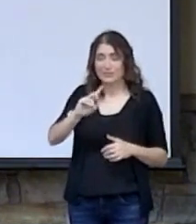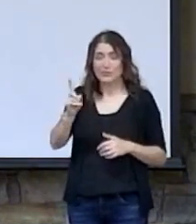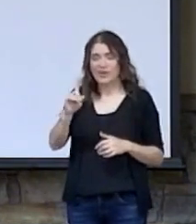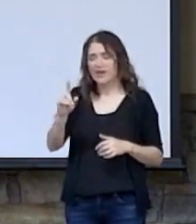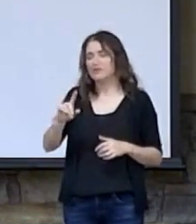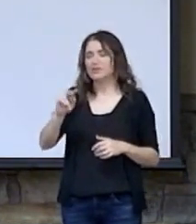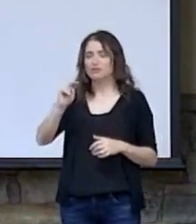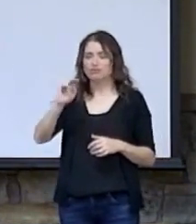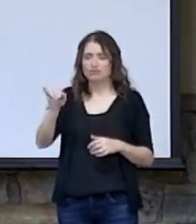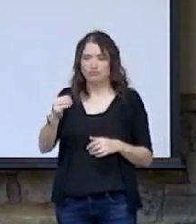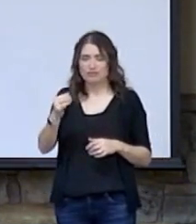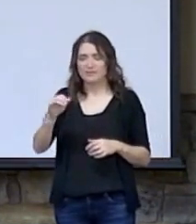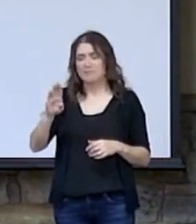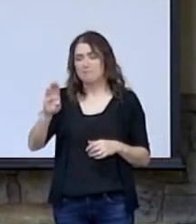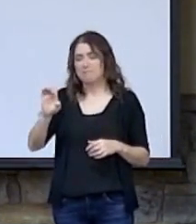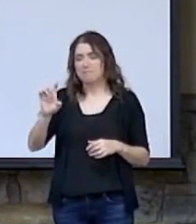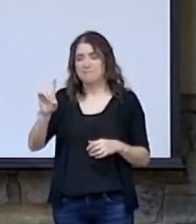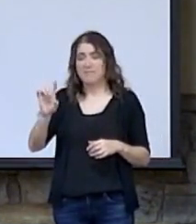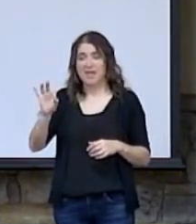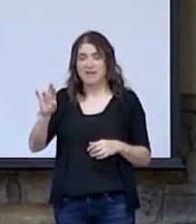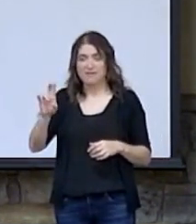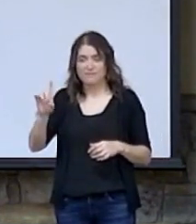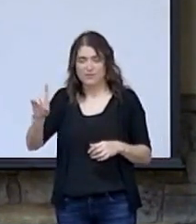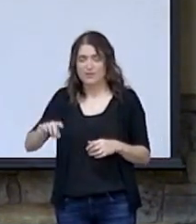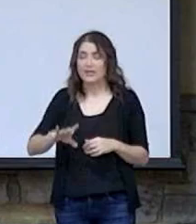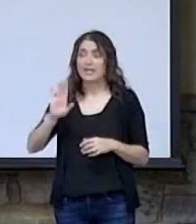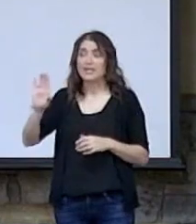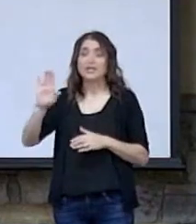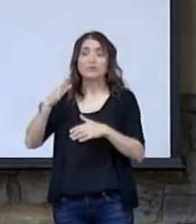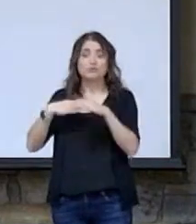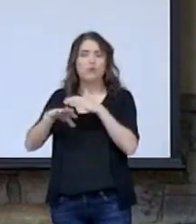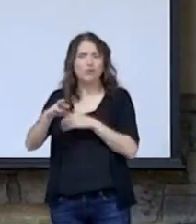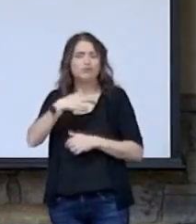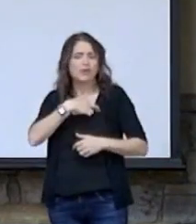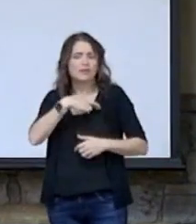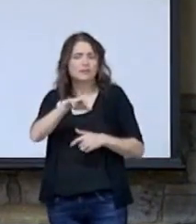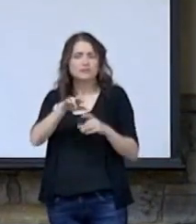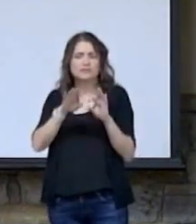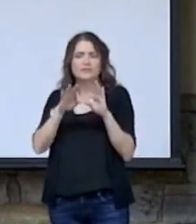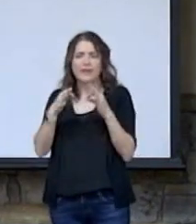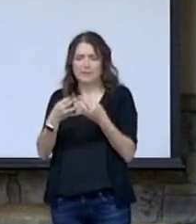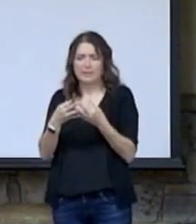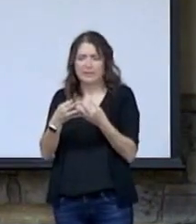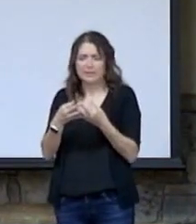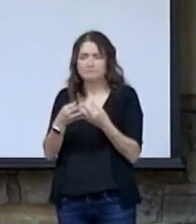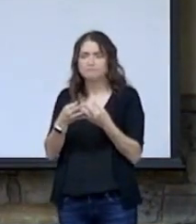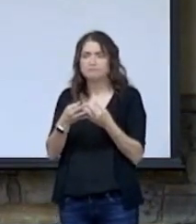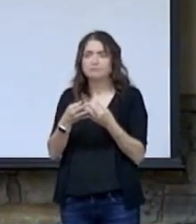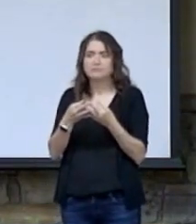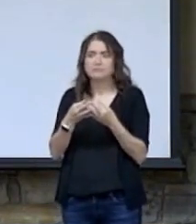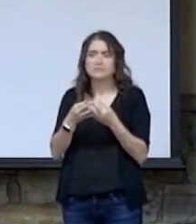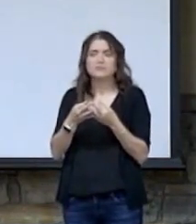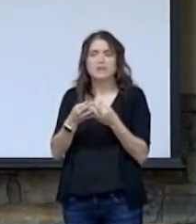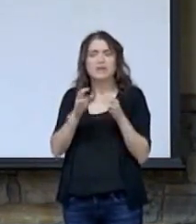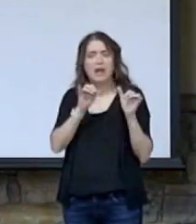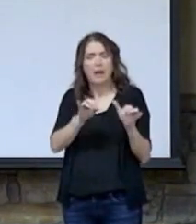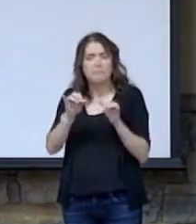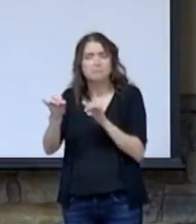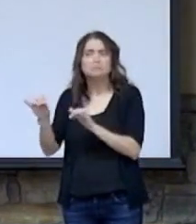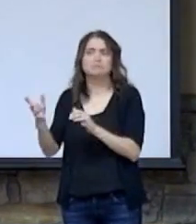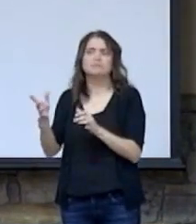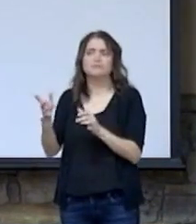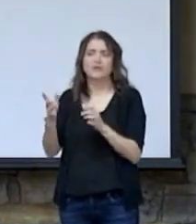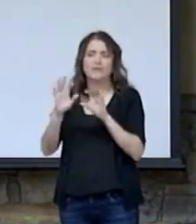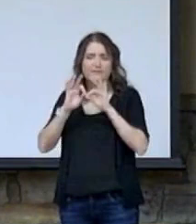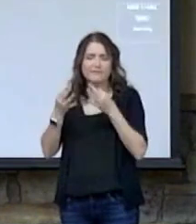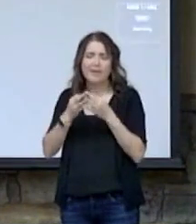Jersey. And he was born into a religious family. It was common practice for the family to go to